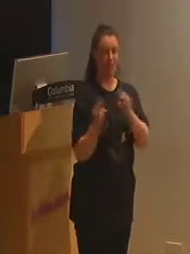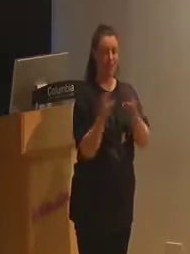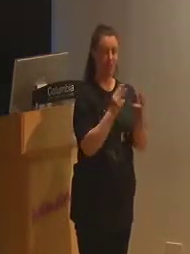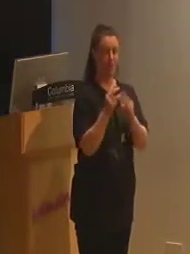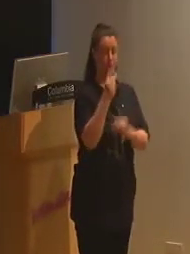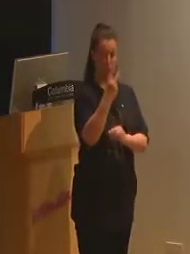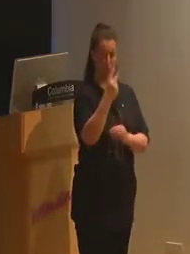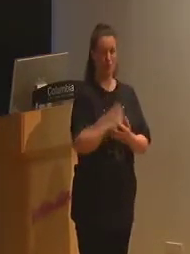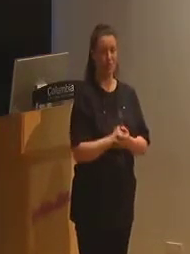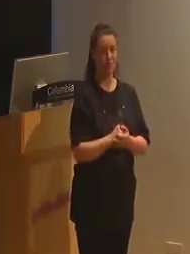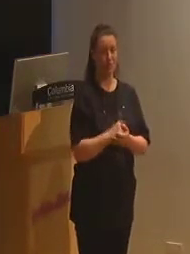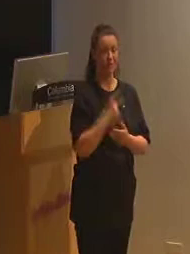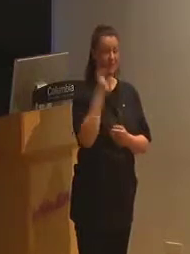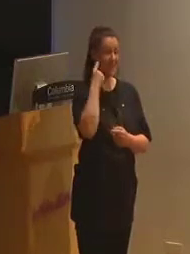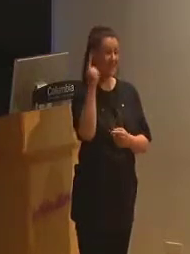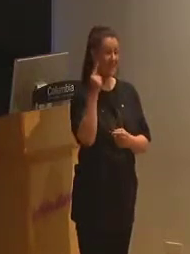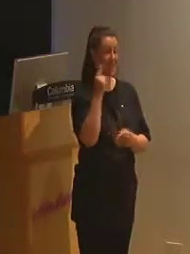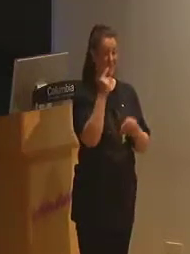someone I want to have a beer with.